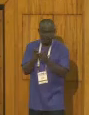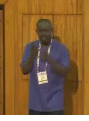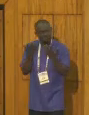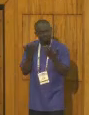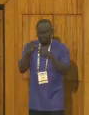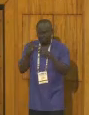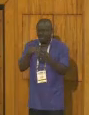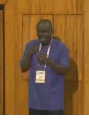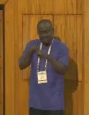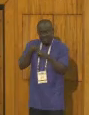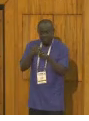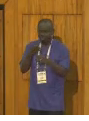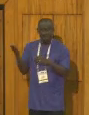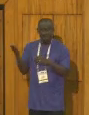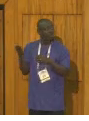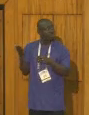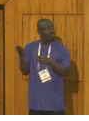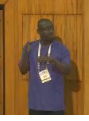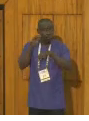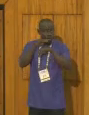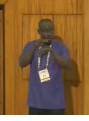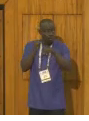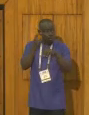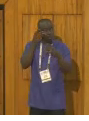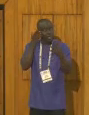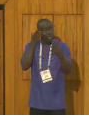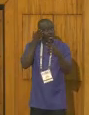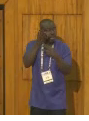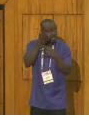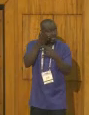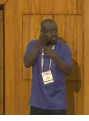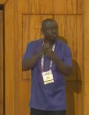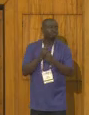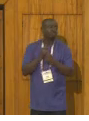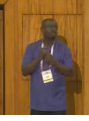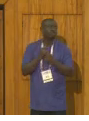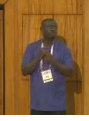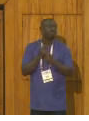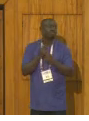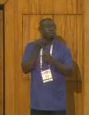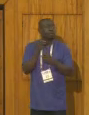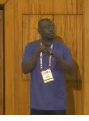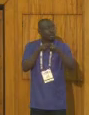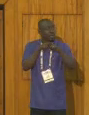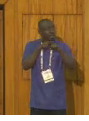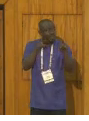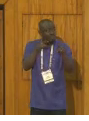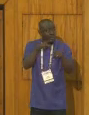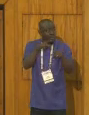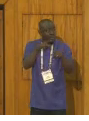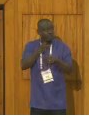to them, and we call for the access and of different